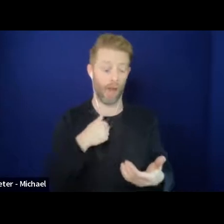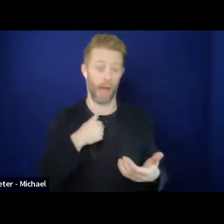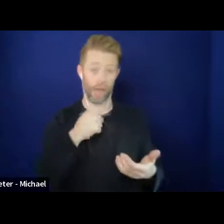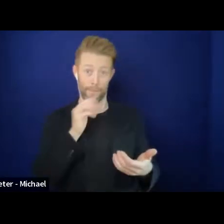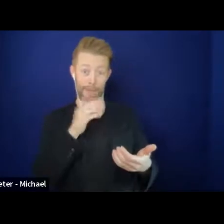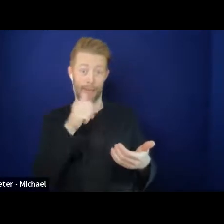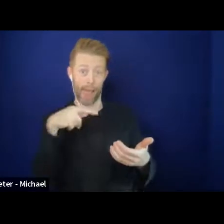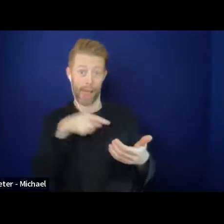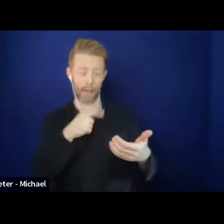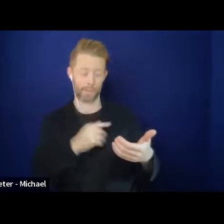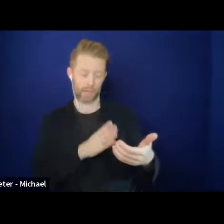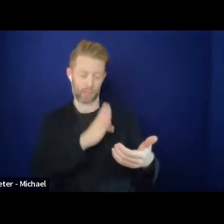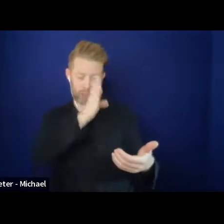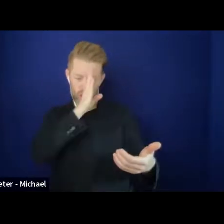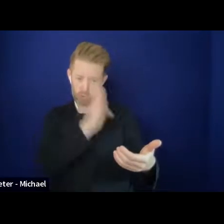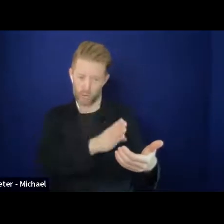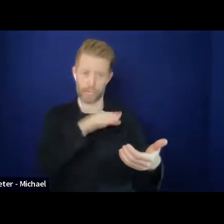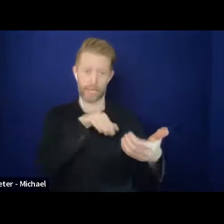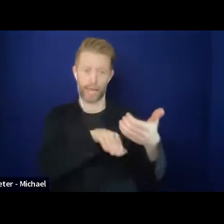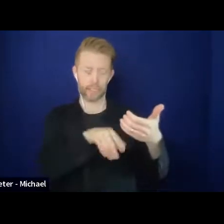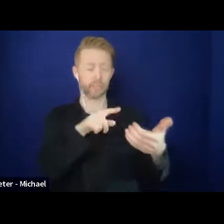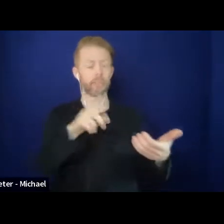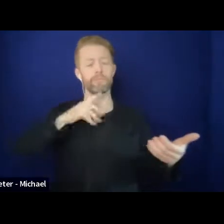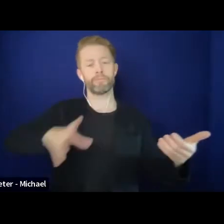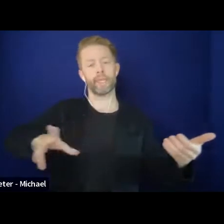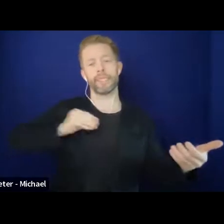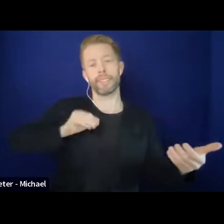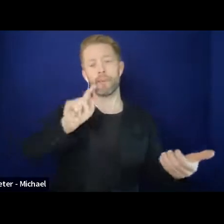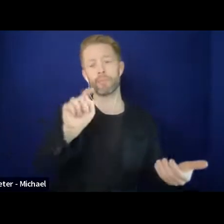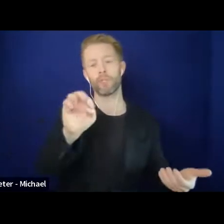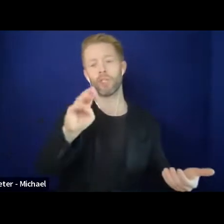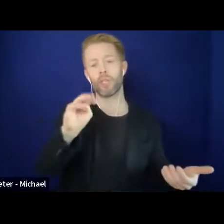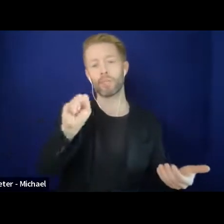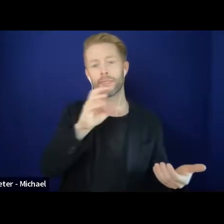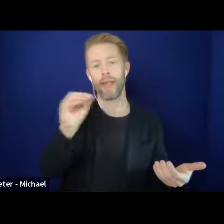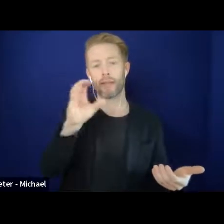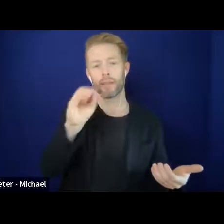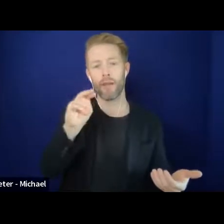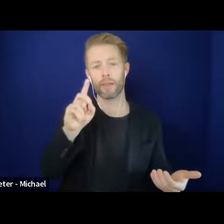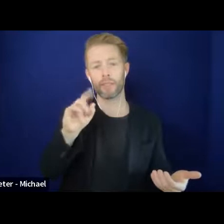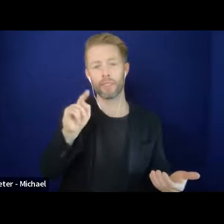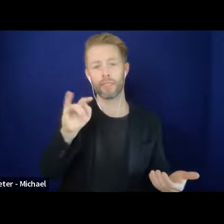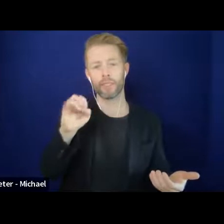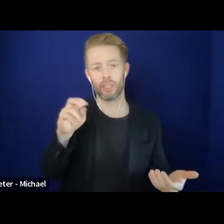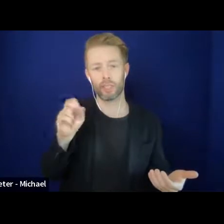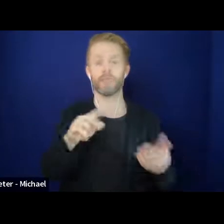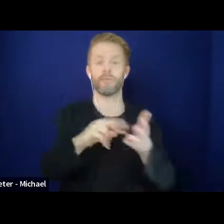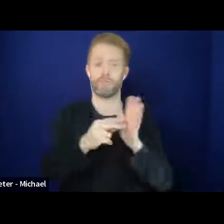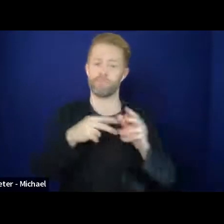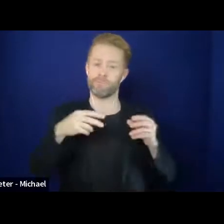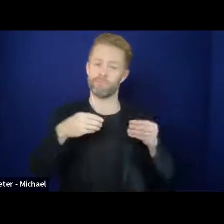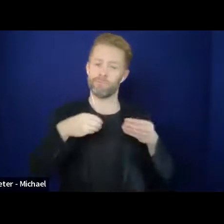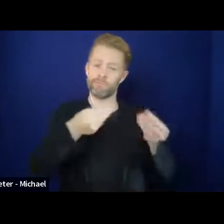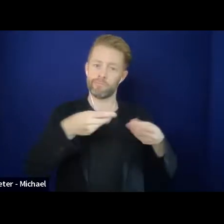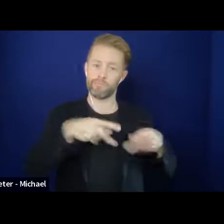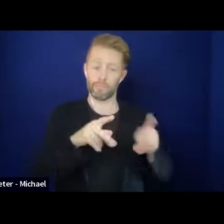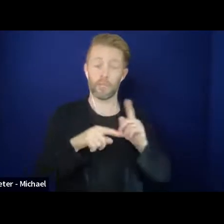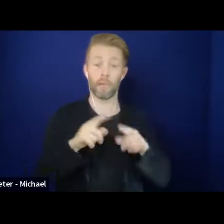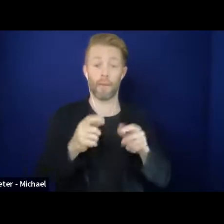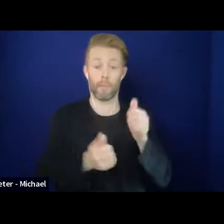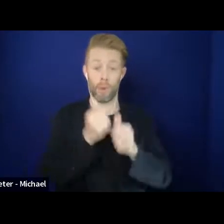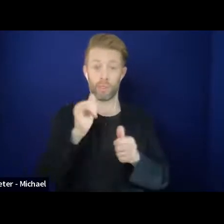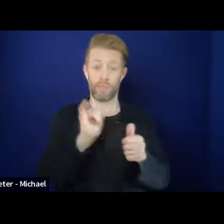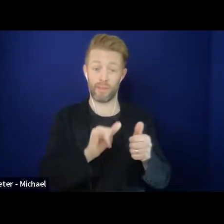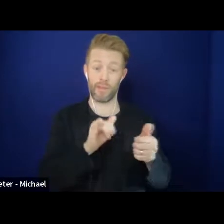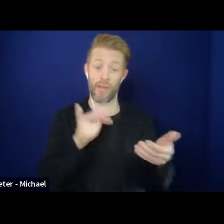When you click the terms and conditions and you say you grant permissions for these apps on your phone, but also in most of those terms and conditions, you're